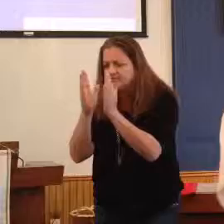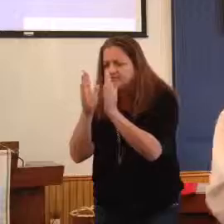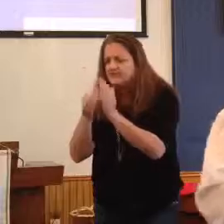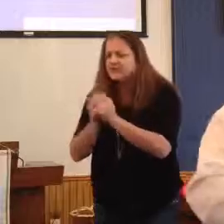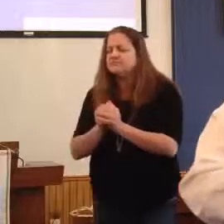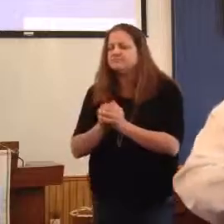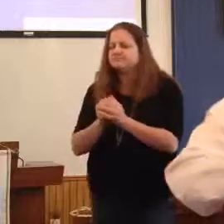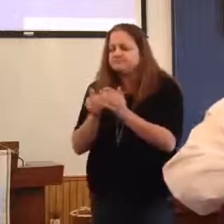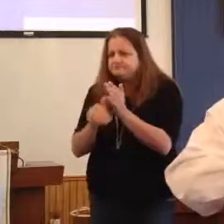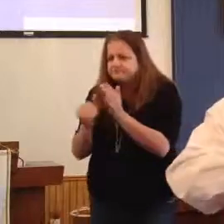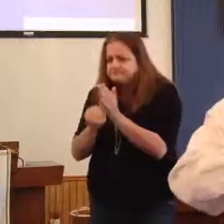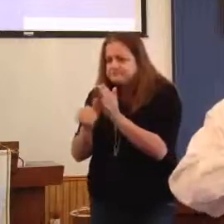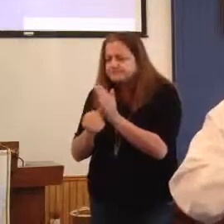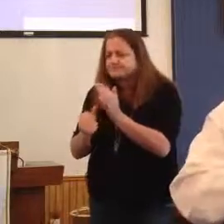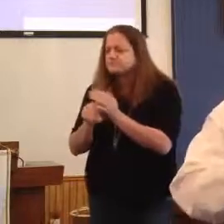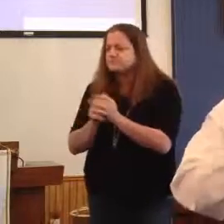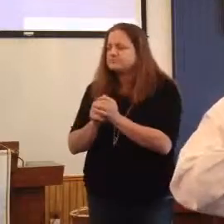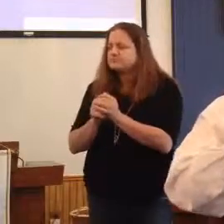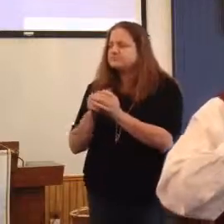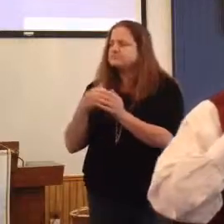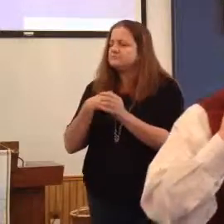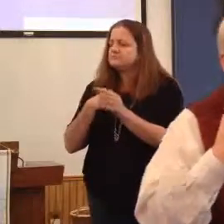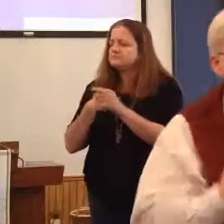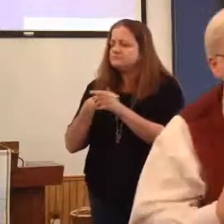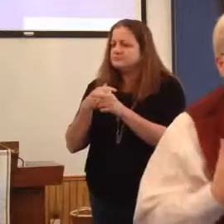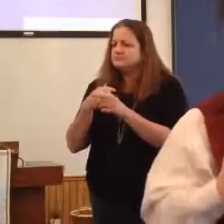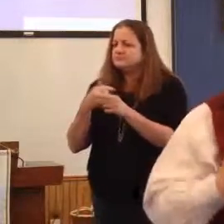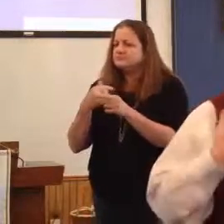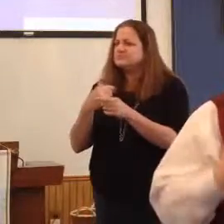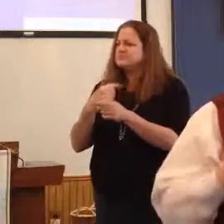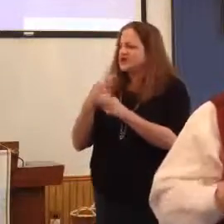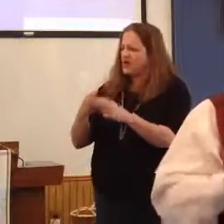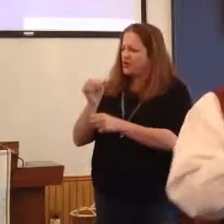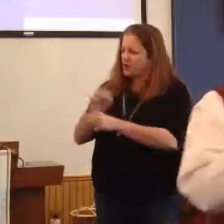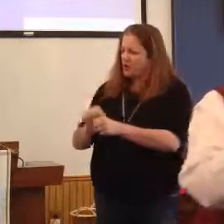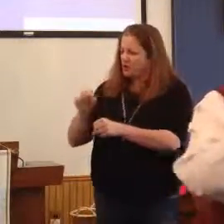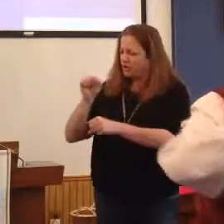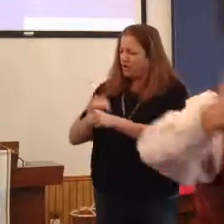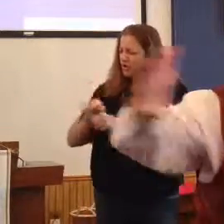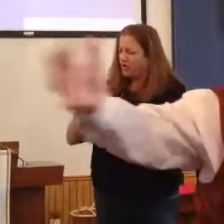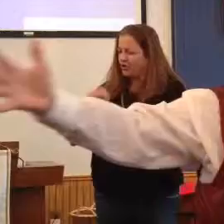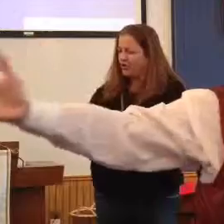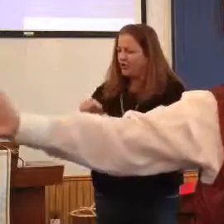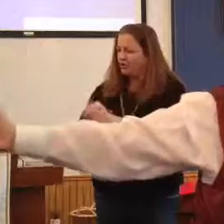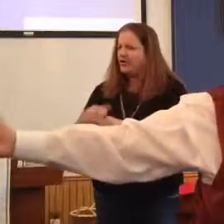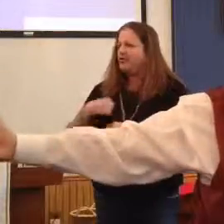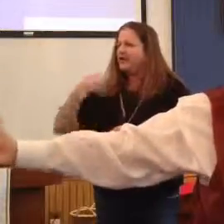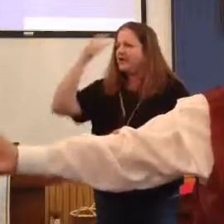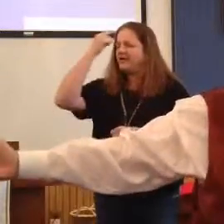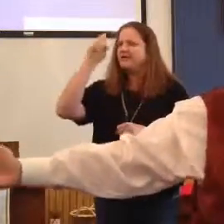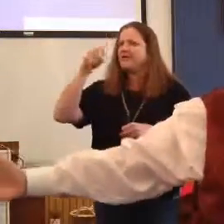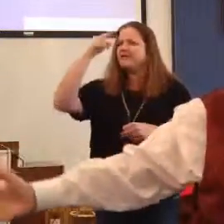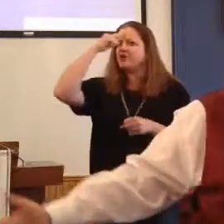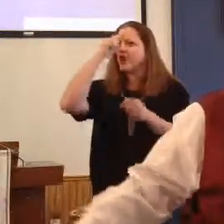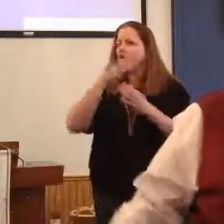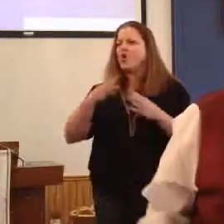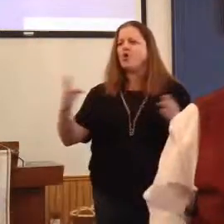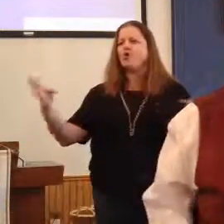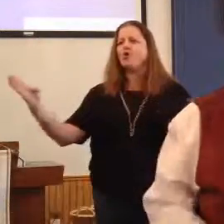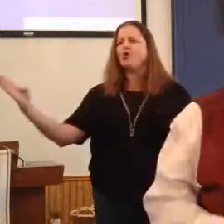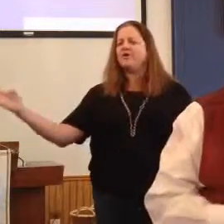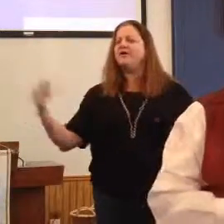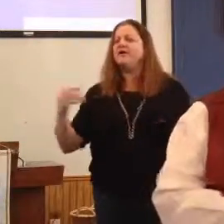All we can do is work to each of us individually broaden our views of other